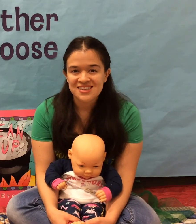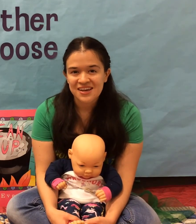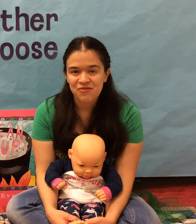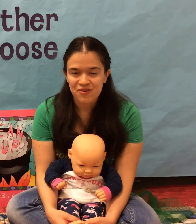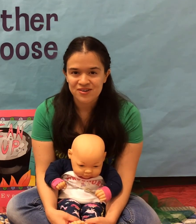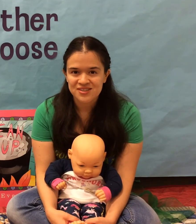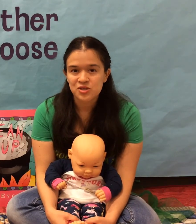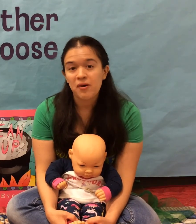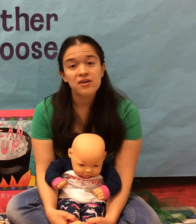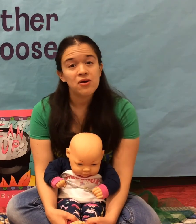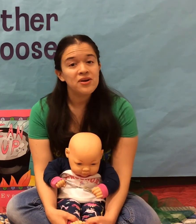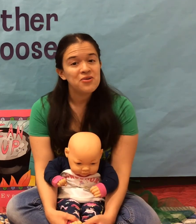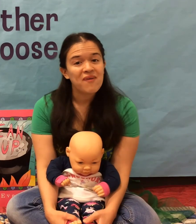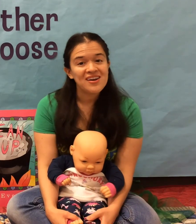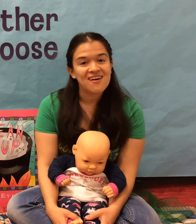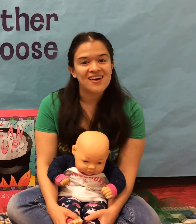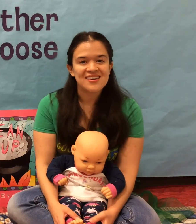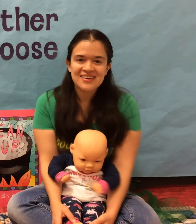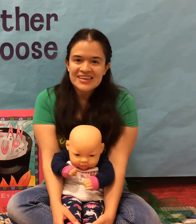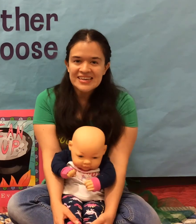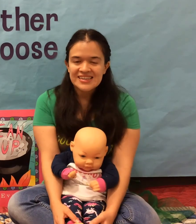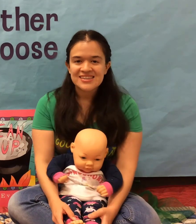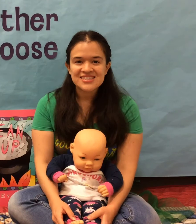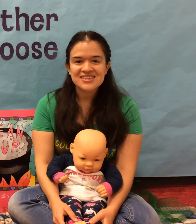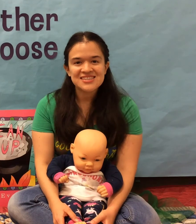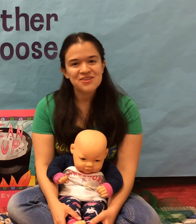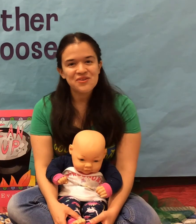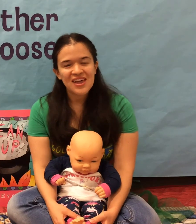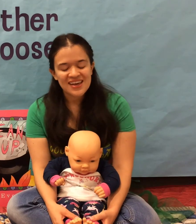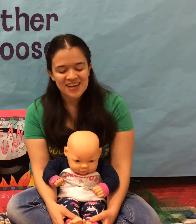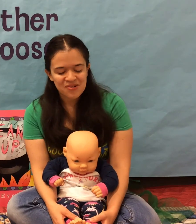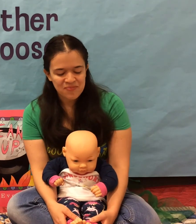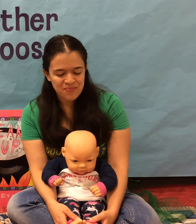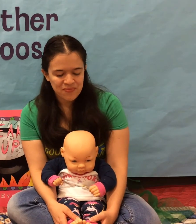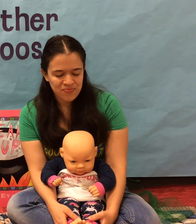second verse. You might know it, you might not. Listen and see if you like it.